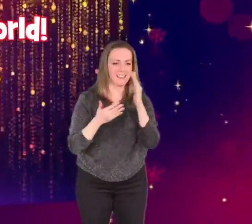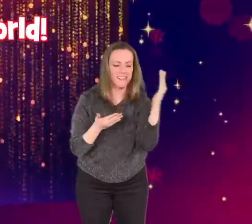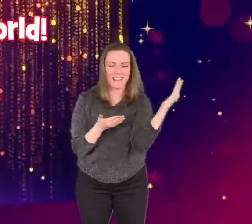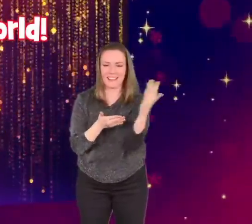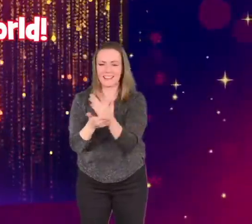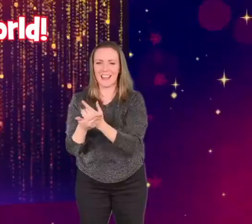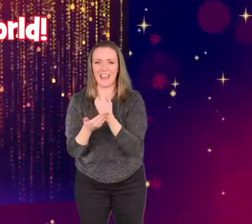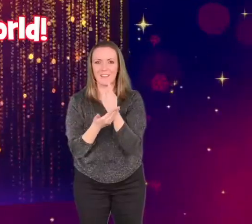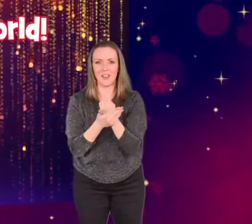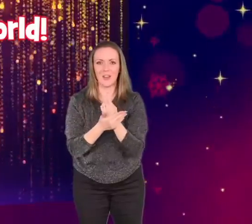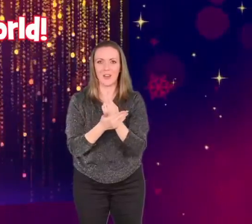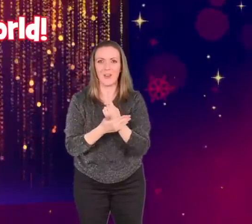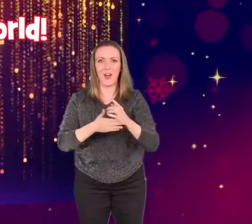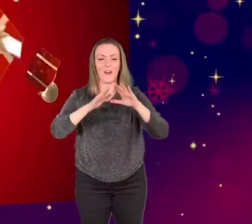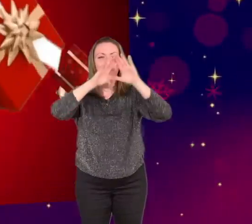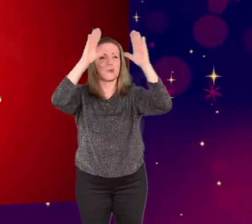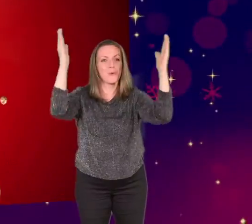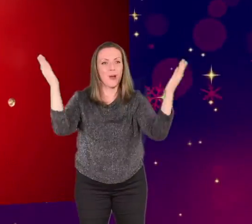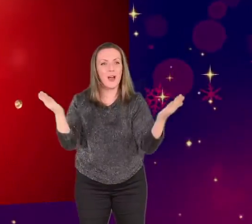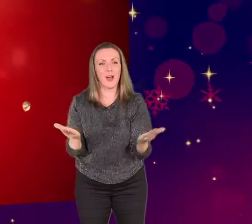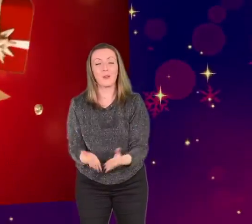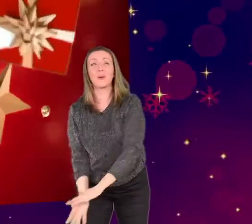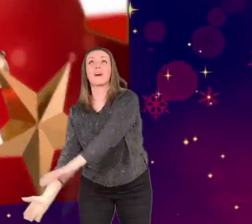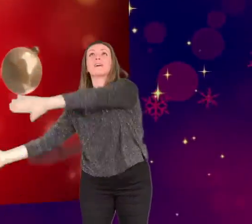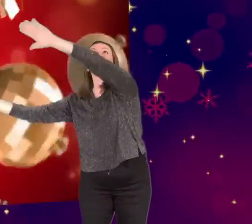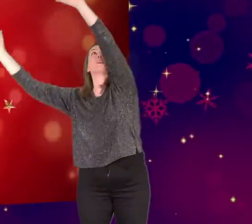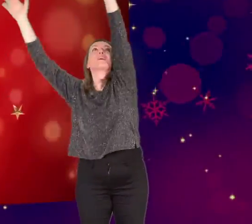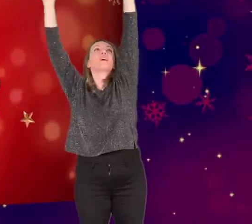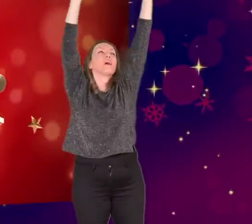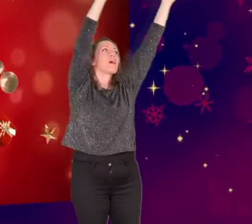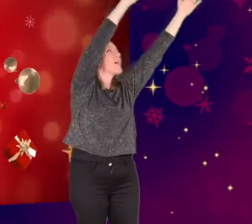Saviour of the world